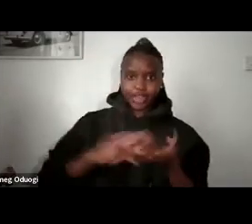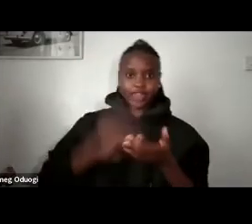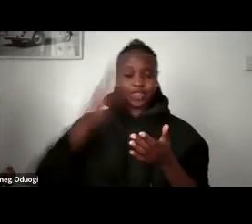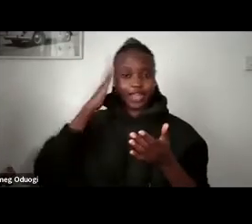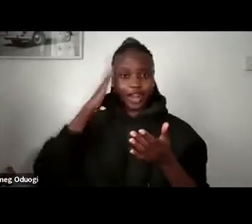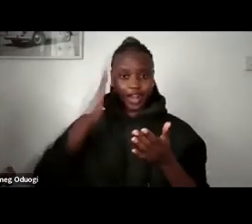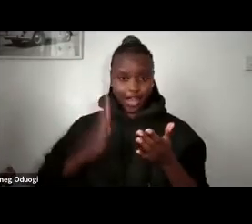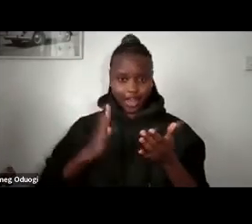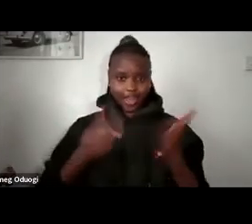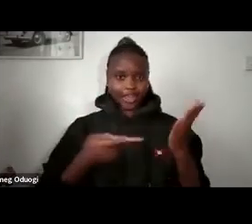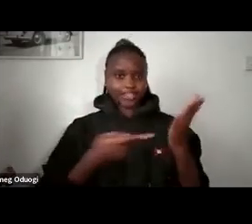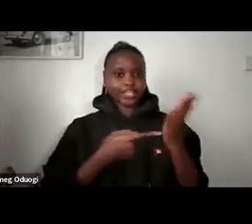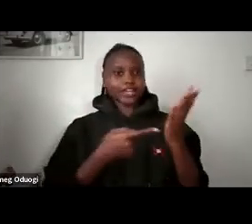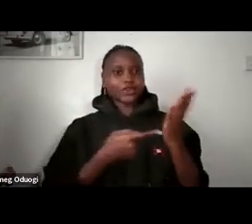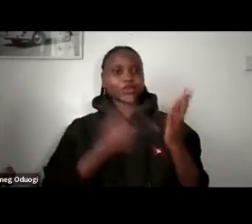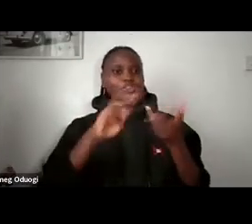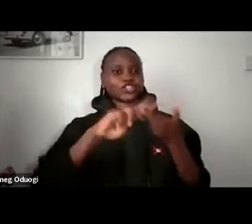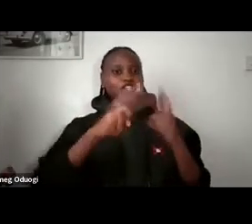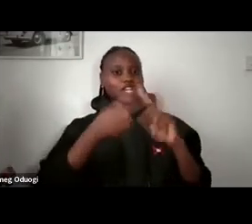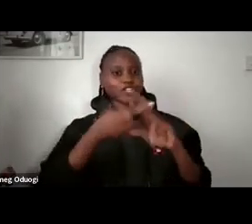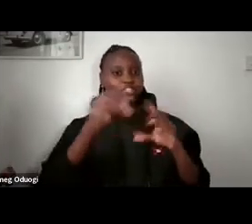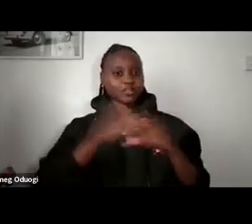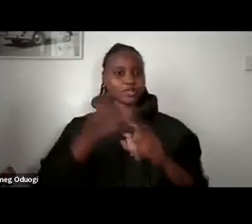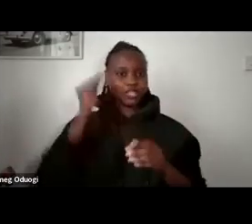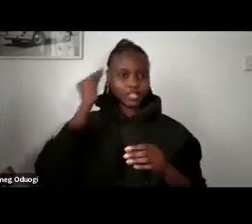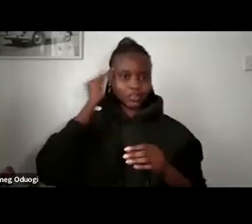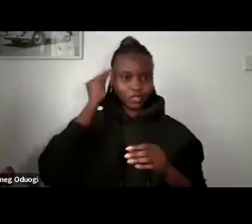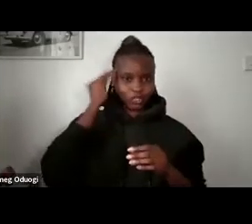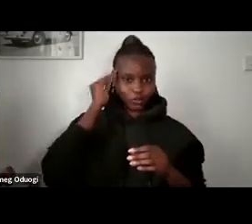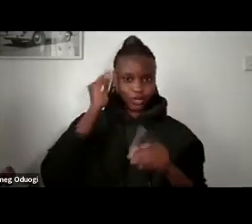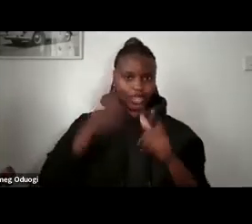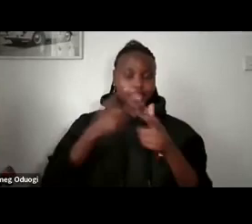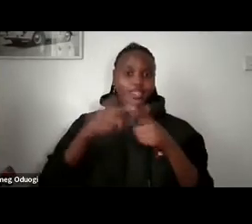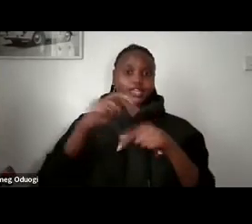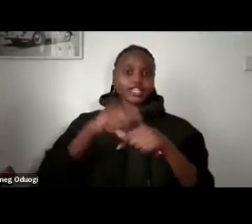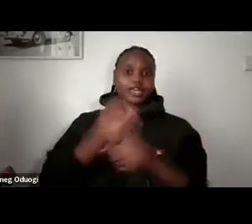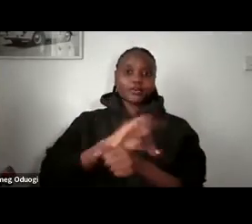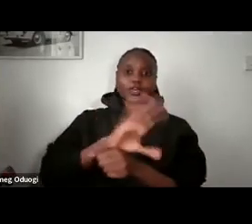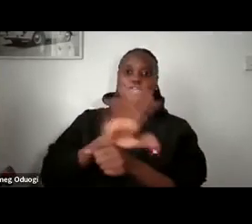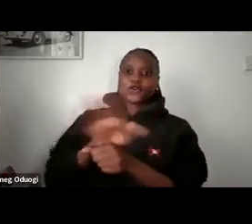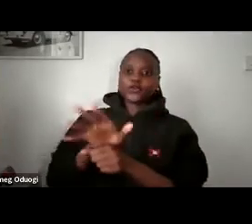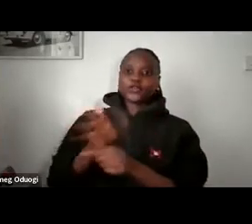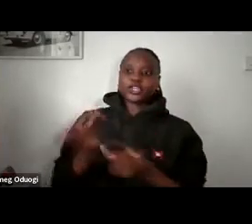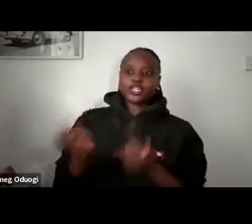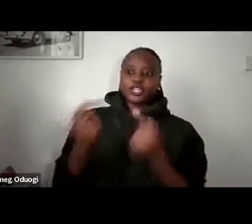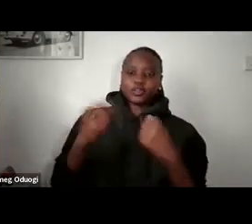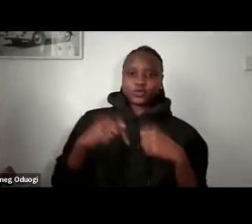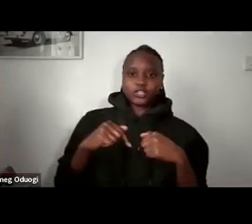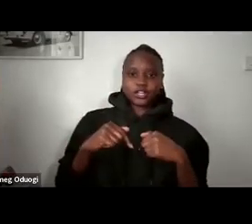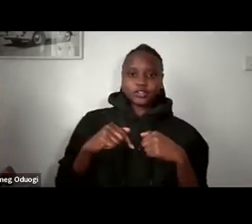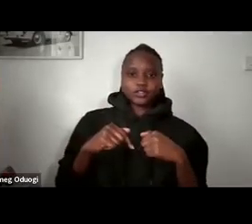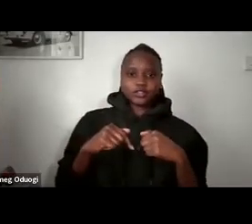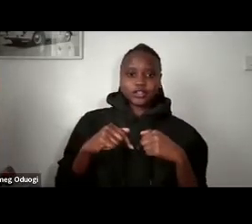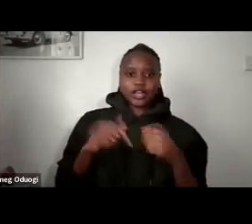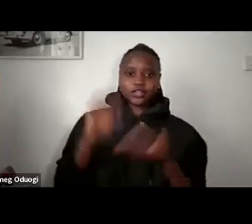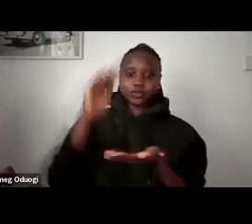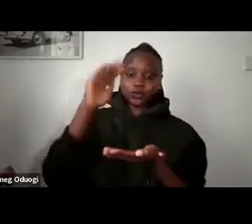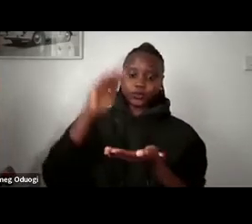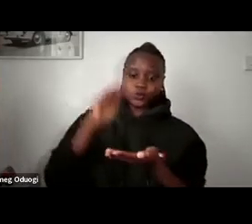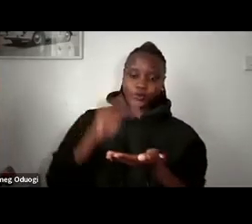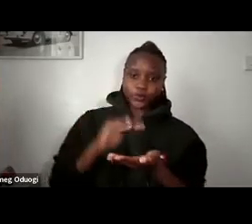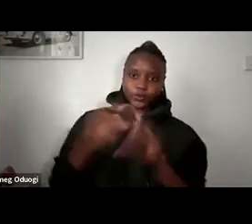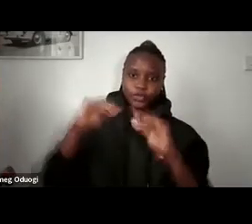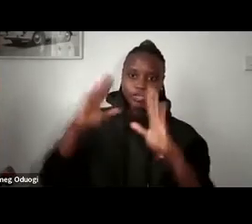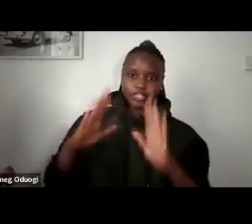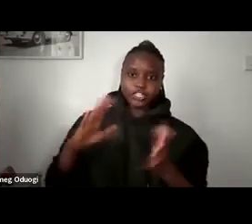in education. And then when COVID and other pandemics strike, then as we reduce the teacher-learner